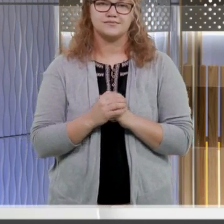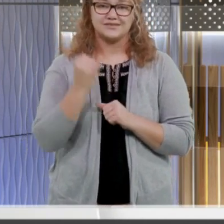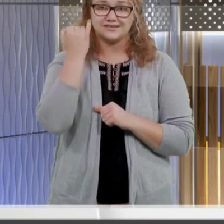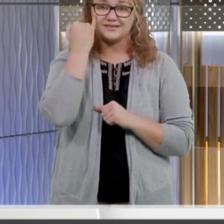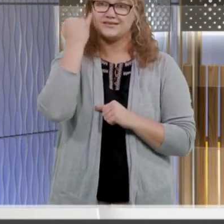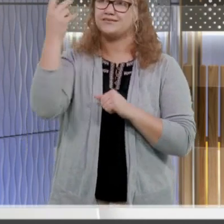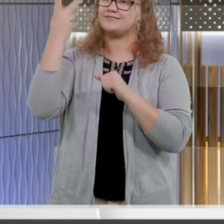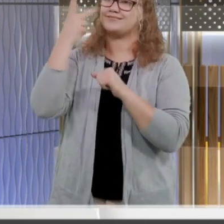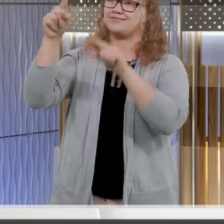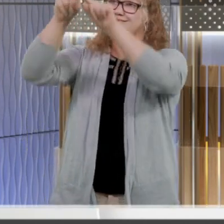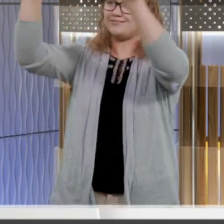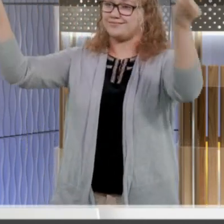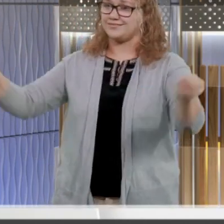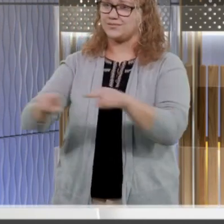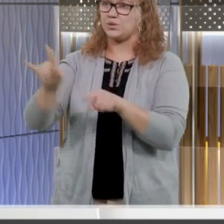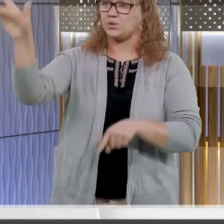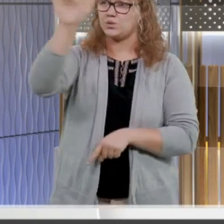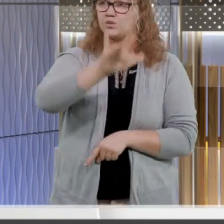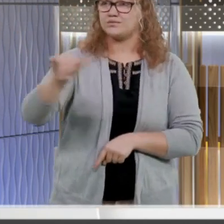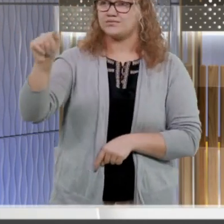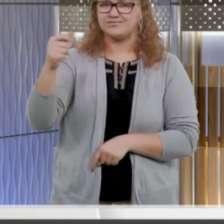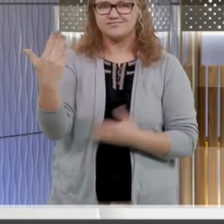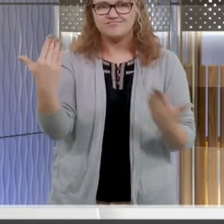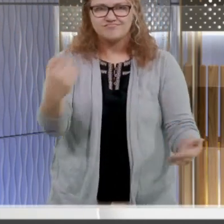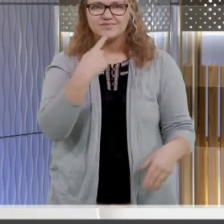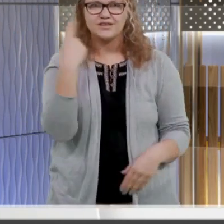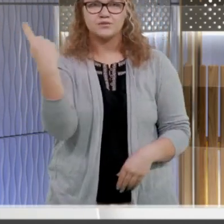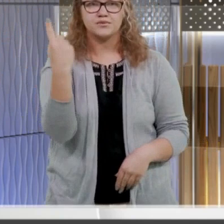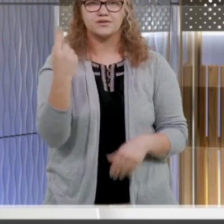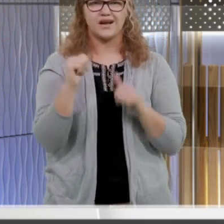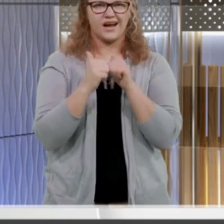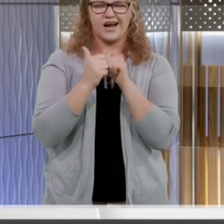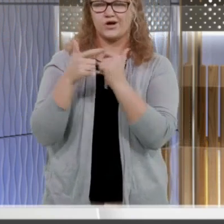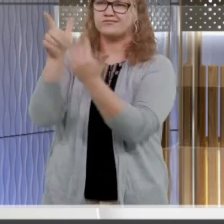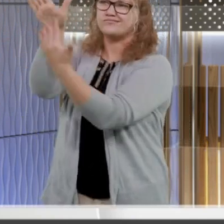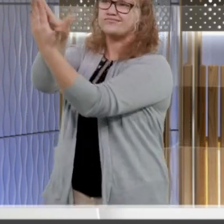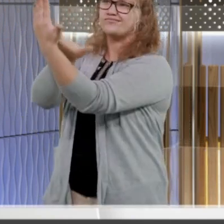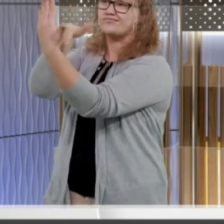And if you see an empty canvas, say something with your brush.